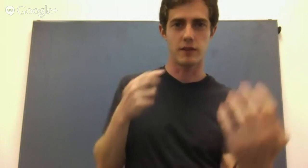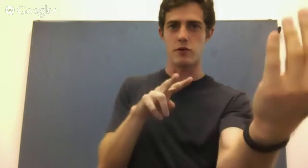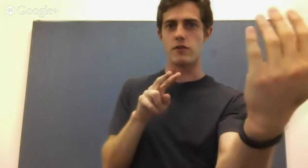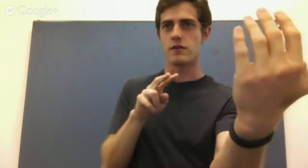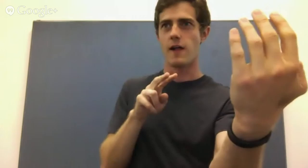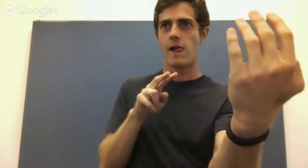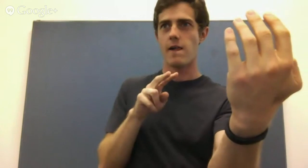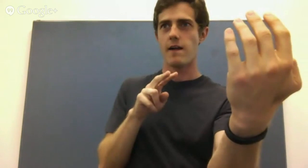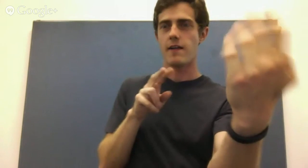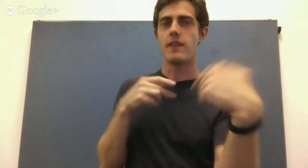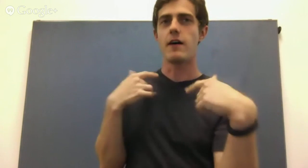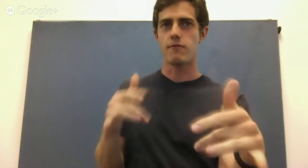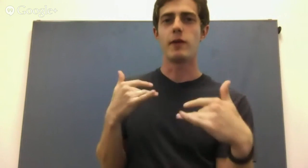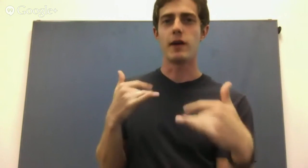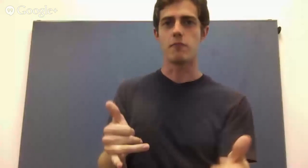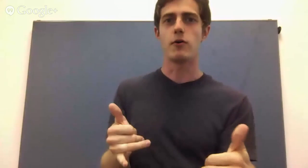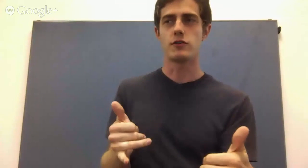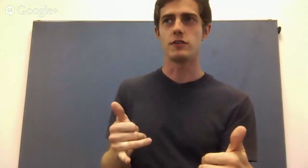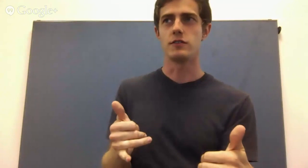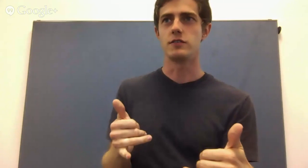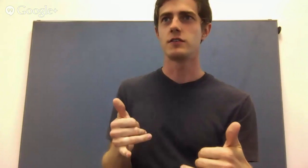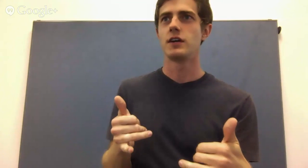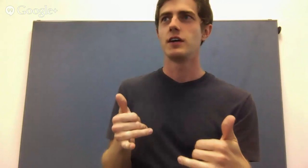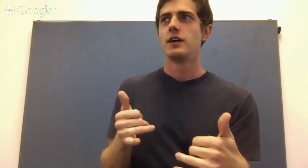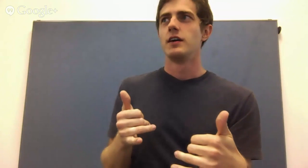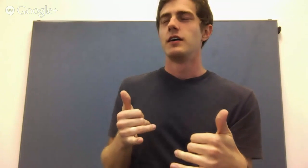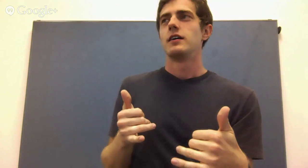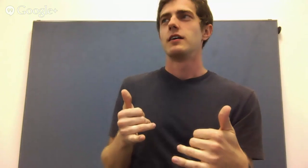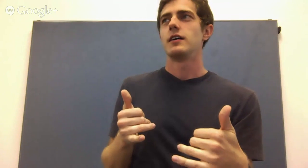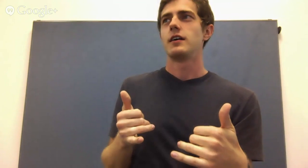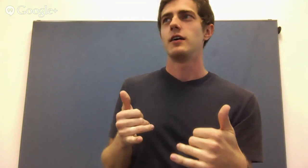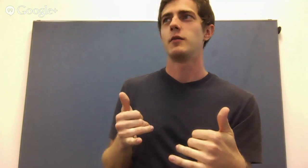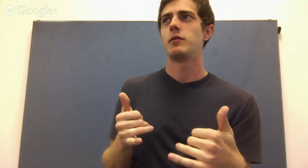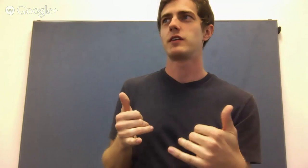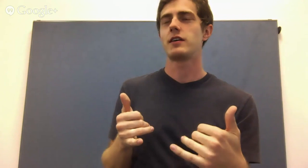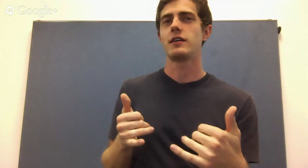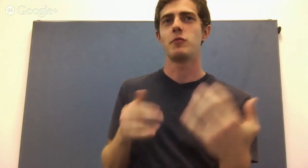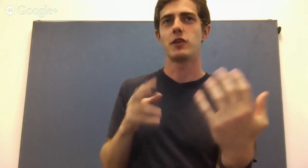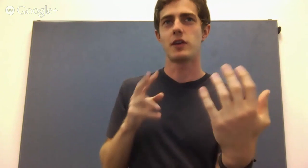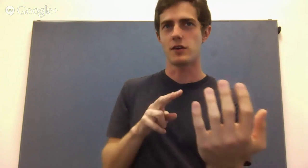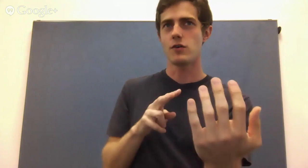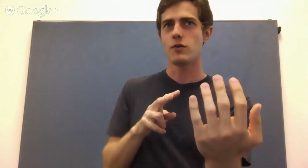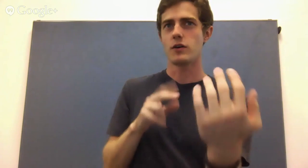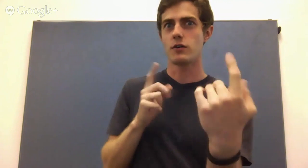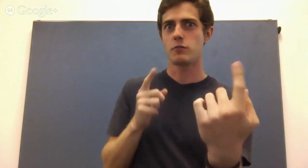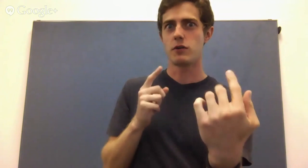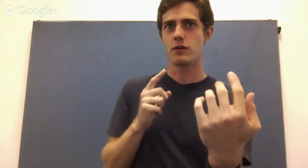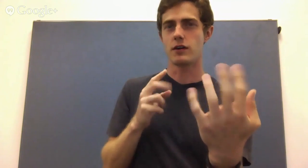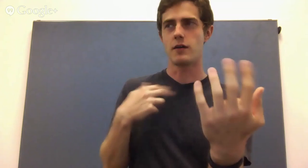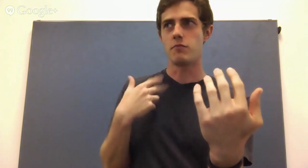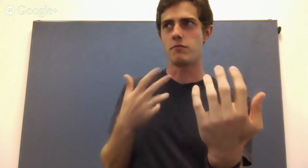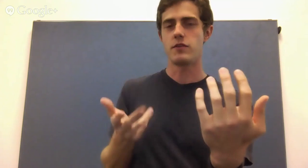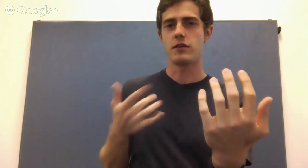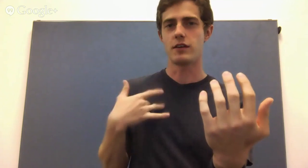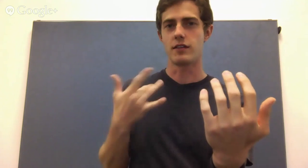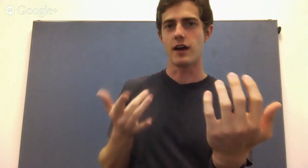mirror, and now you feel my emotions. But it's like I'm looking at you, and you're the mirror, and I'm feeling that,